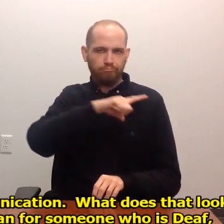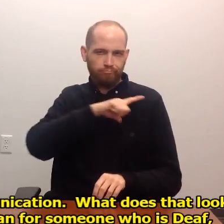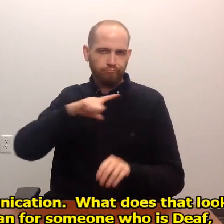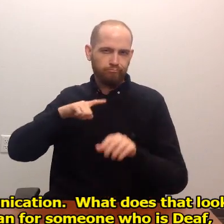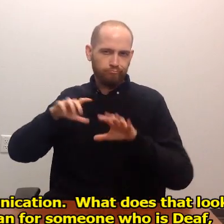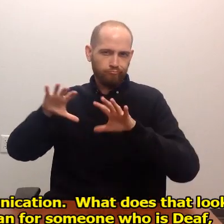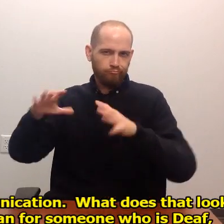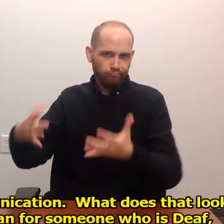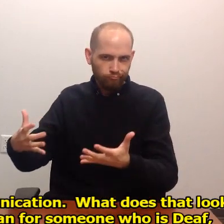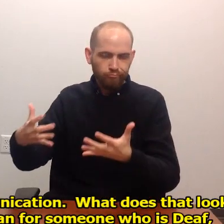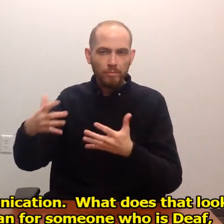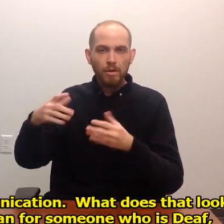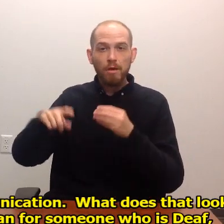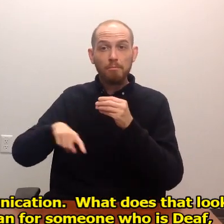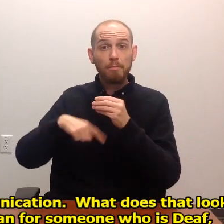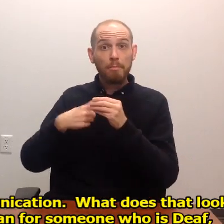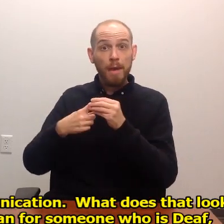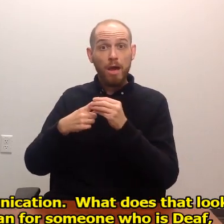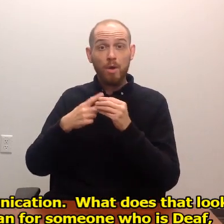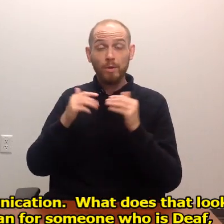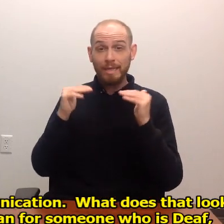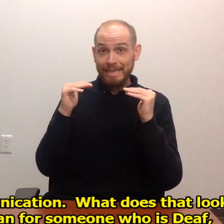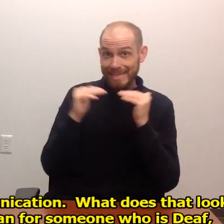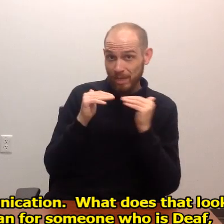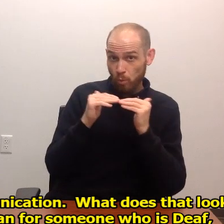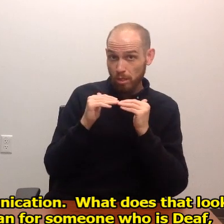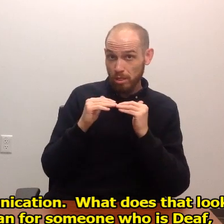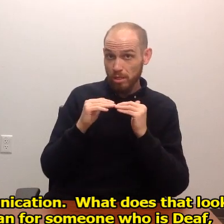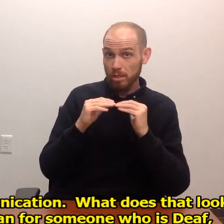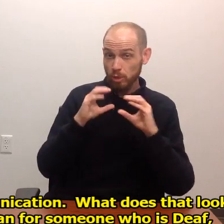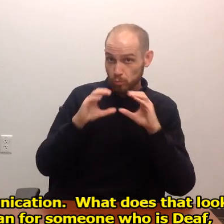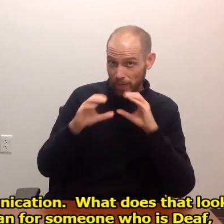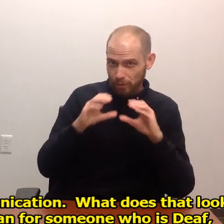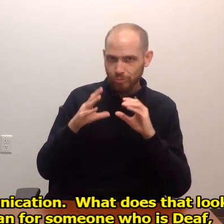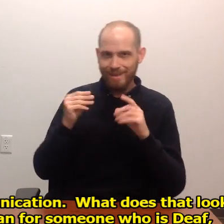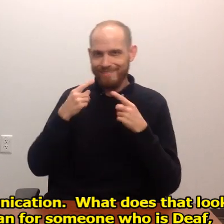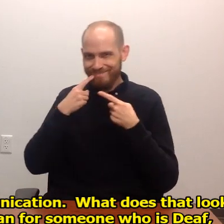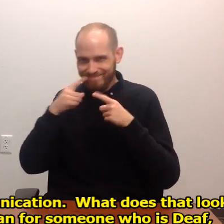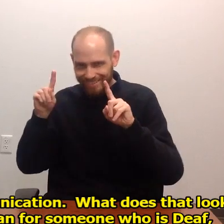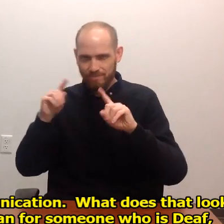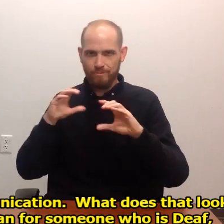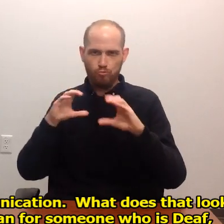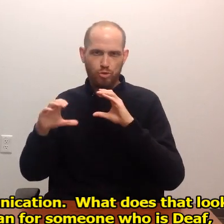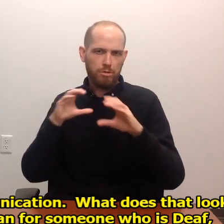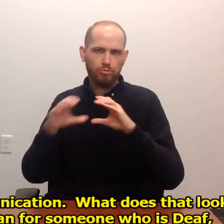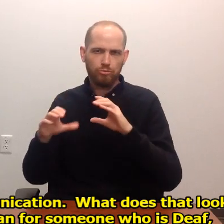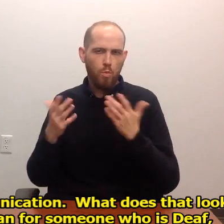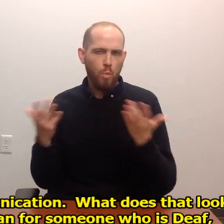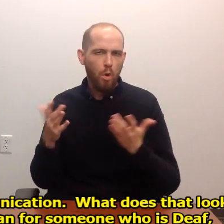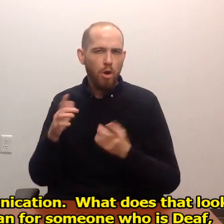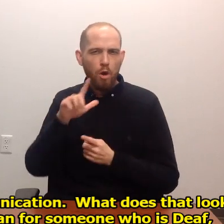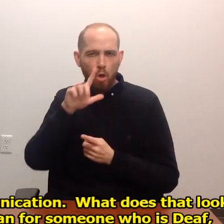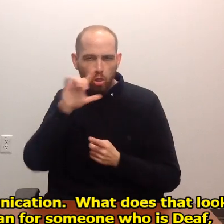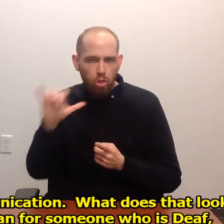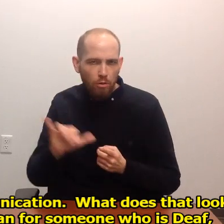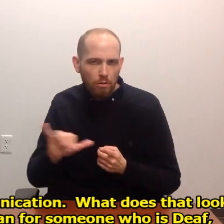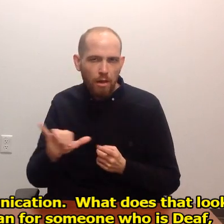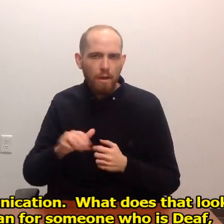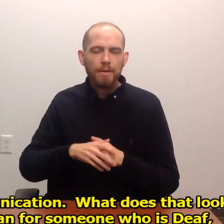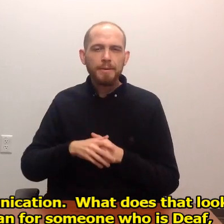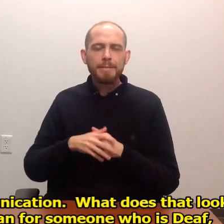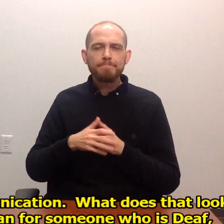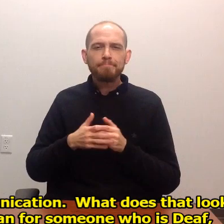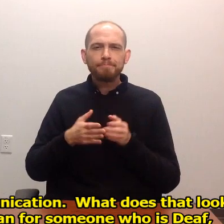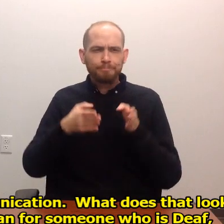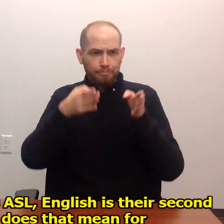of equal and effective communication. What does that look like? What does that mean for